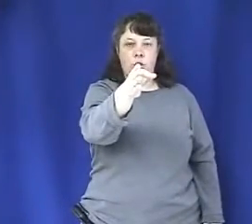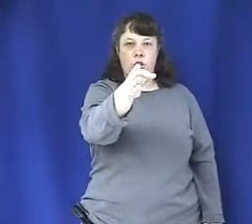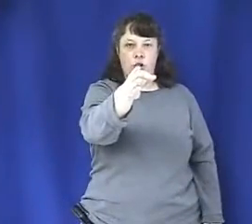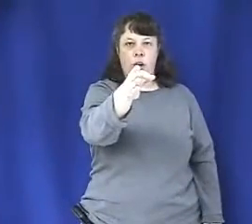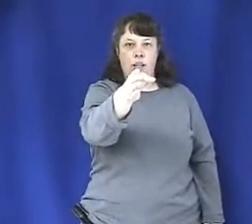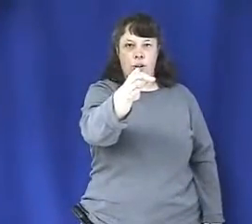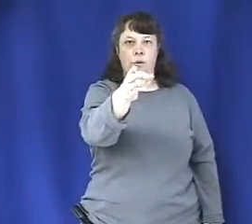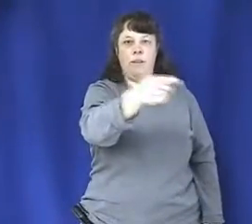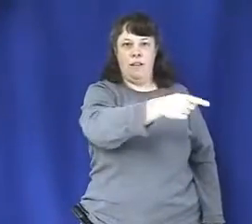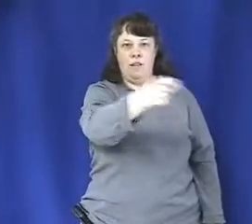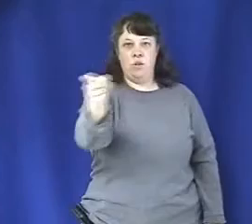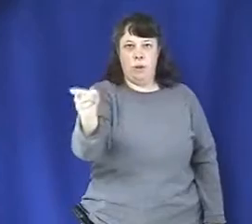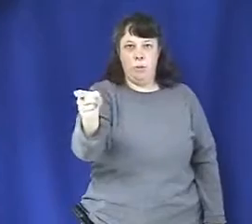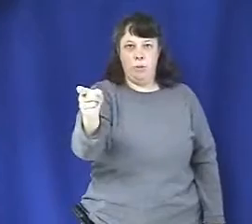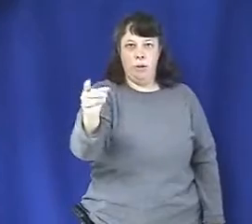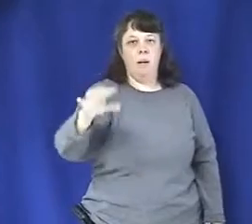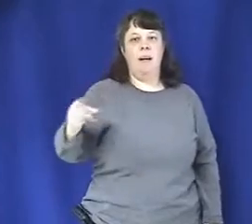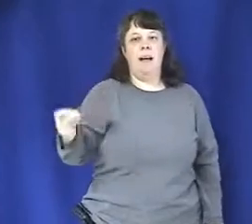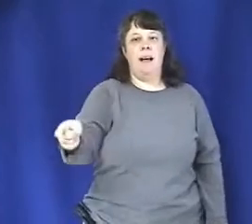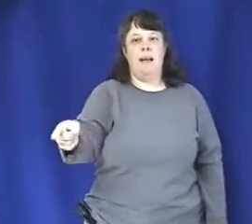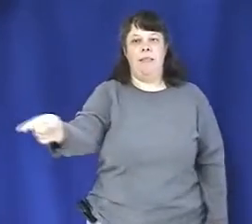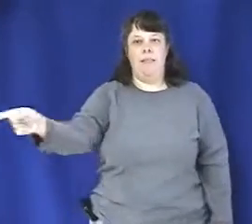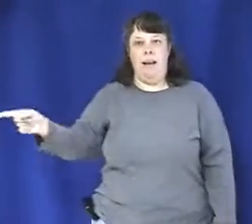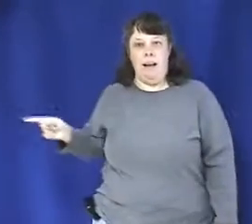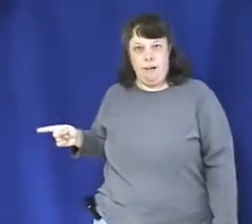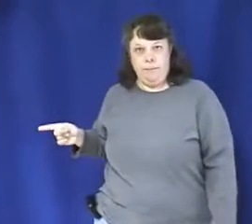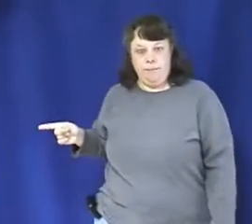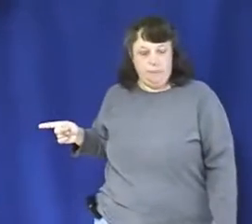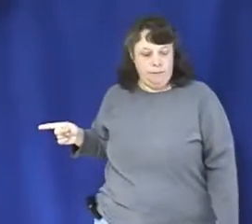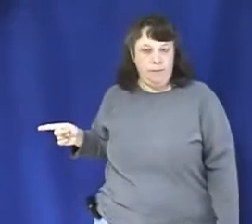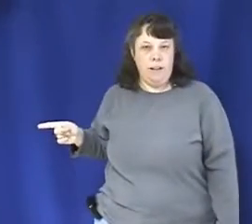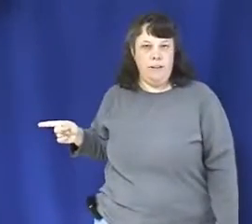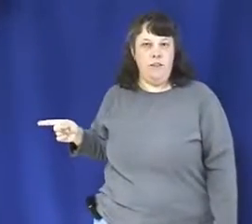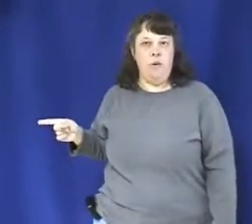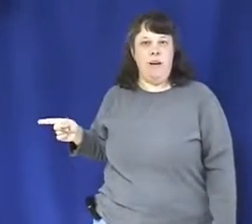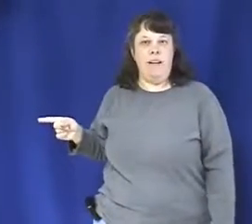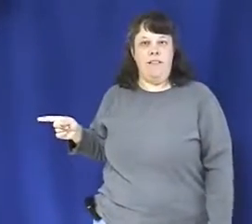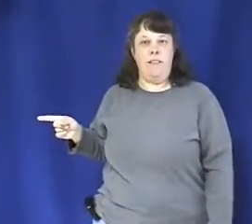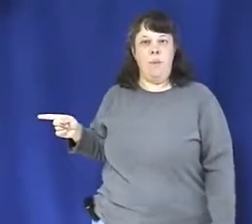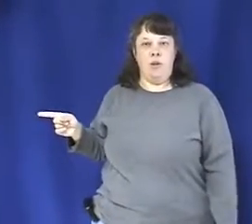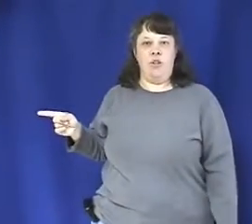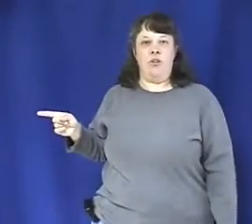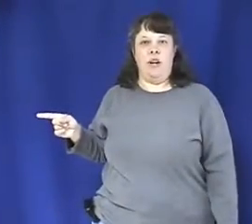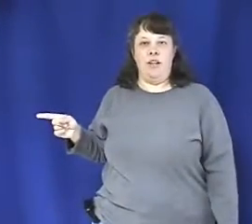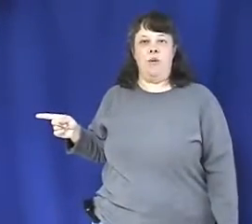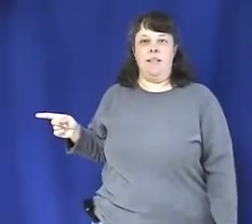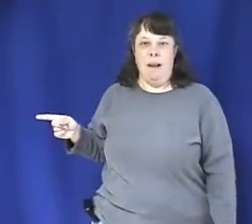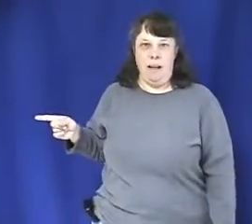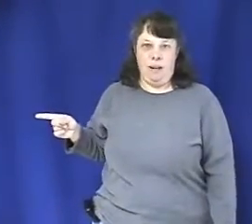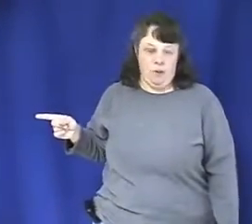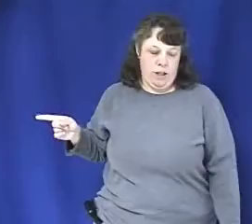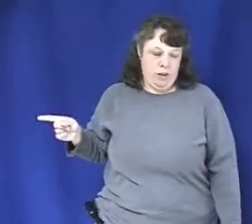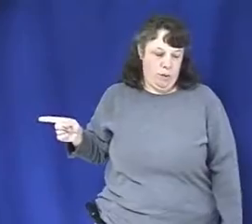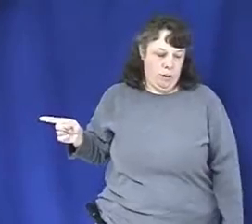person you're talking to in the sweep, and they. The person you're talking to is not included in the sweep.